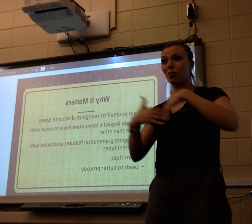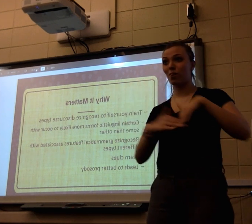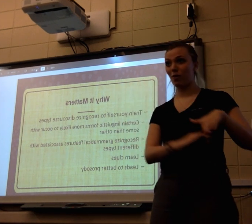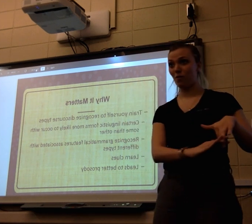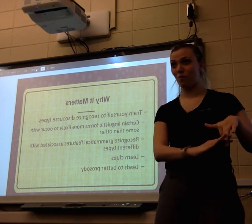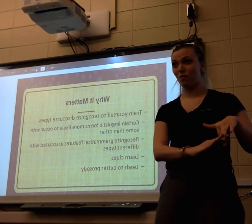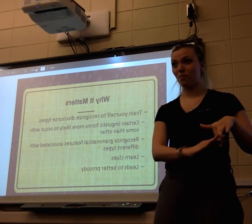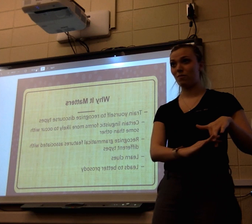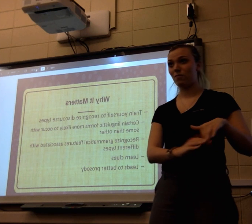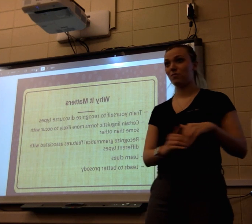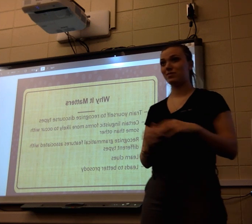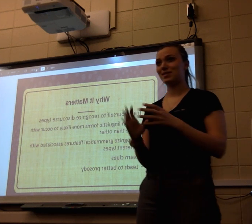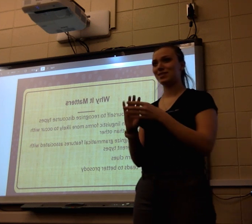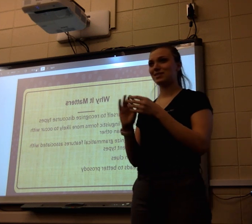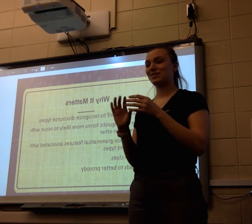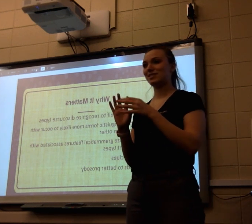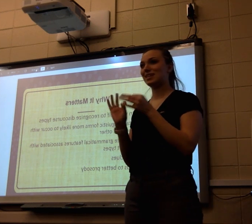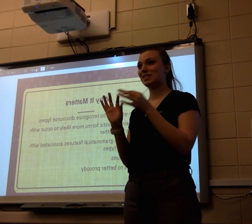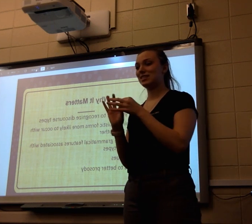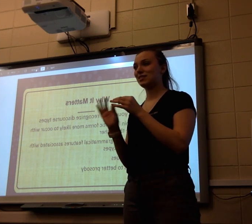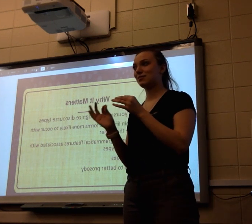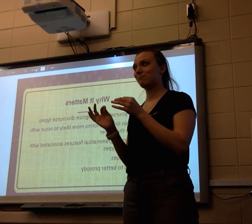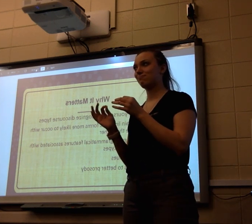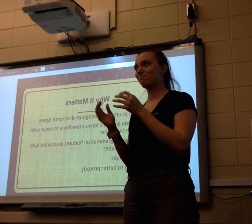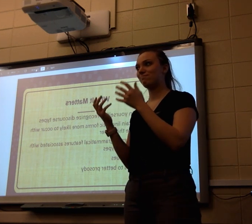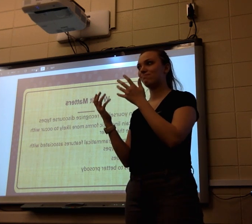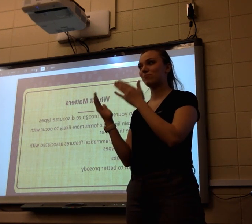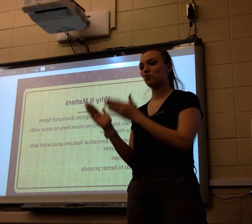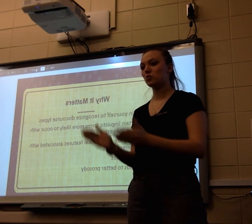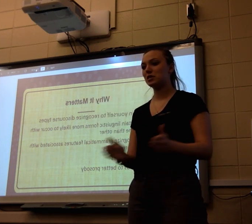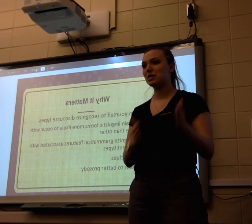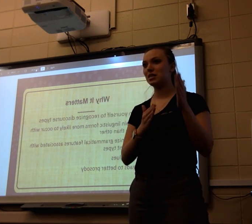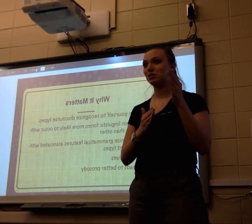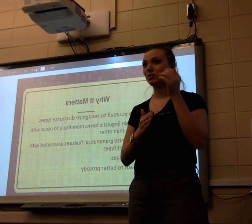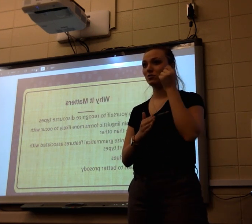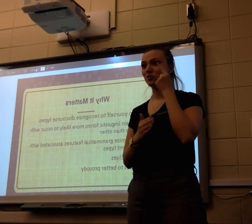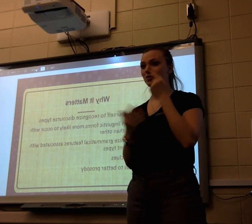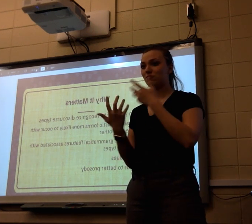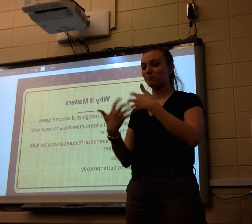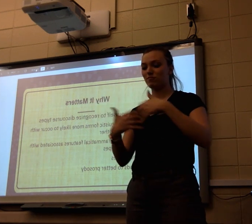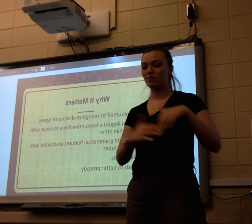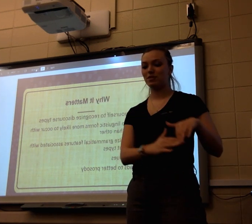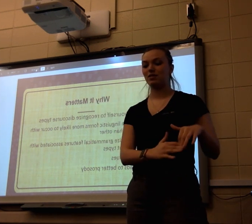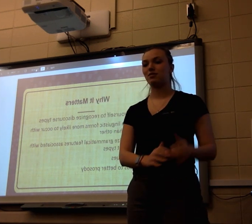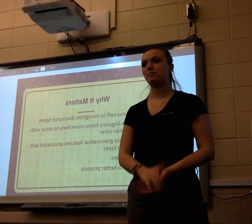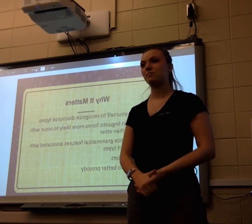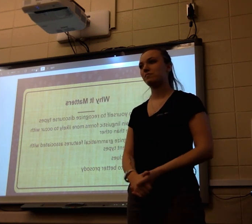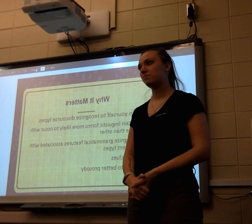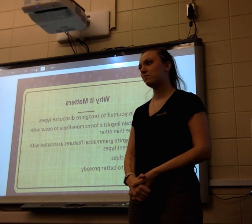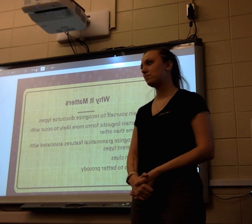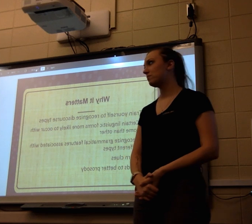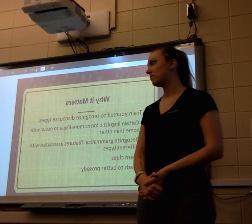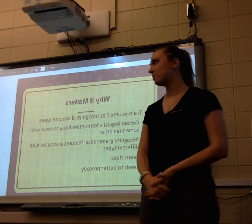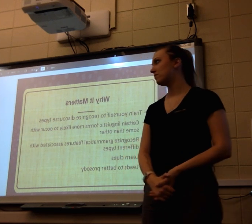right? Because sometimes you'll get feedback both in voicing and in signing that you look very robotic,